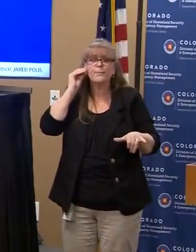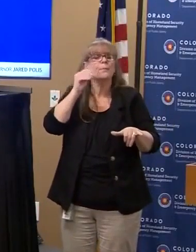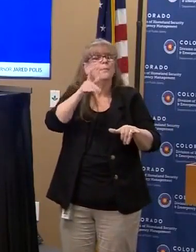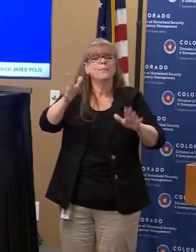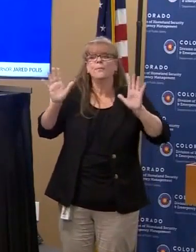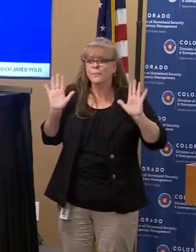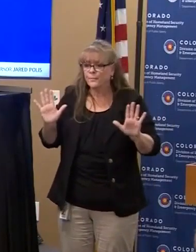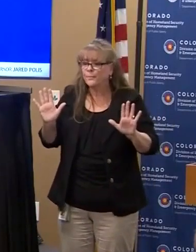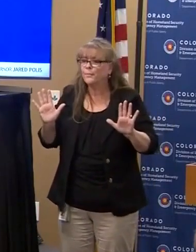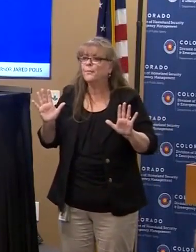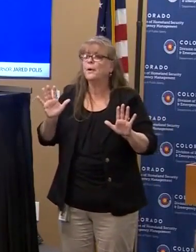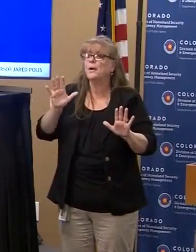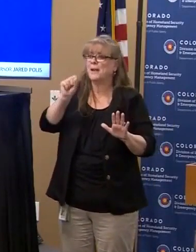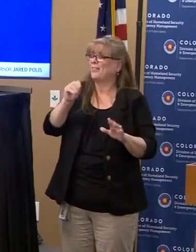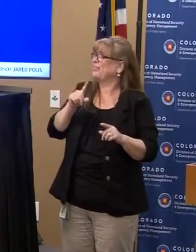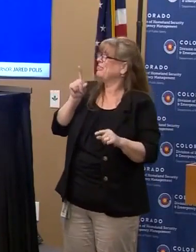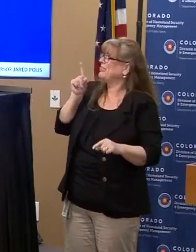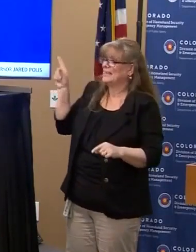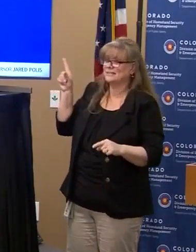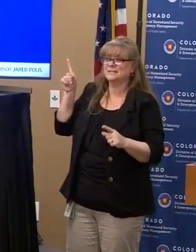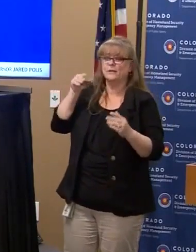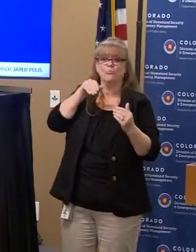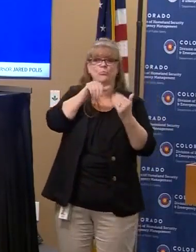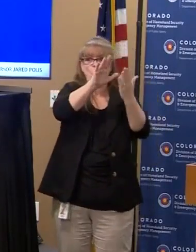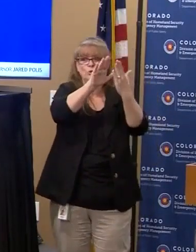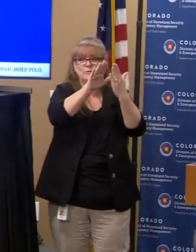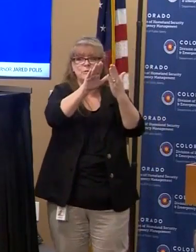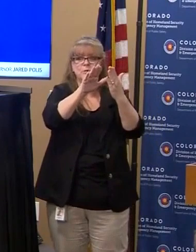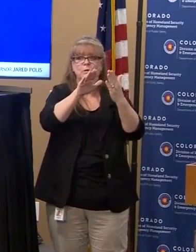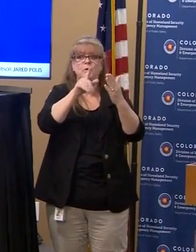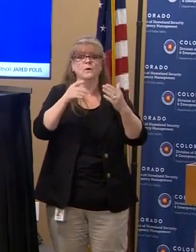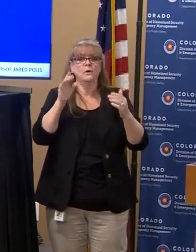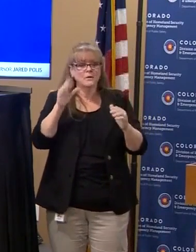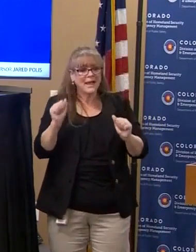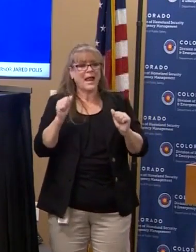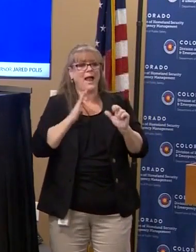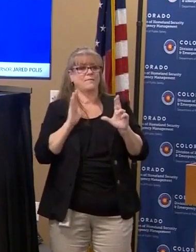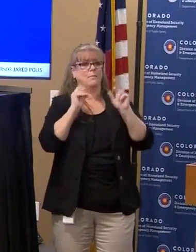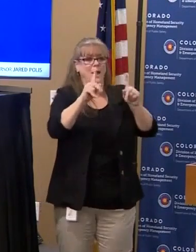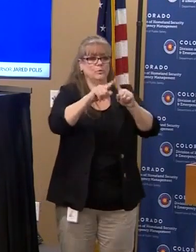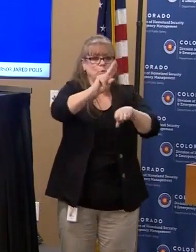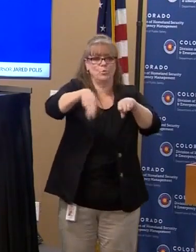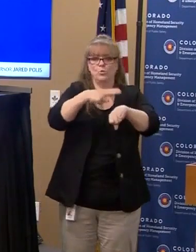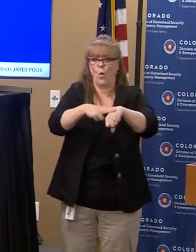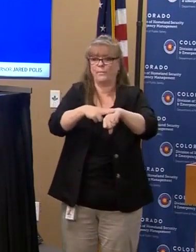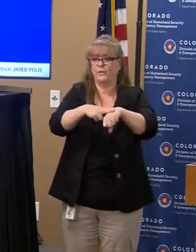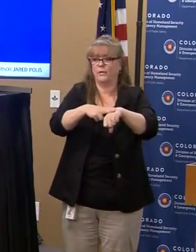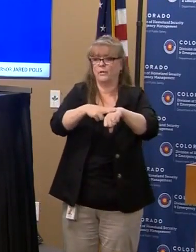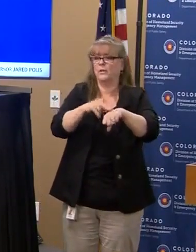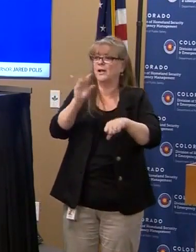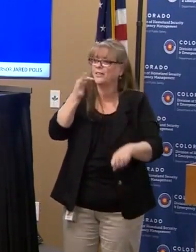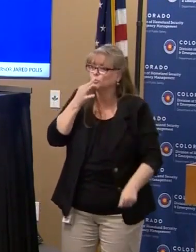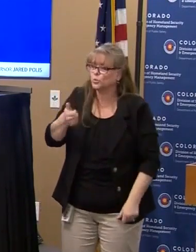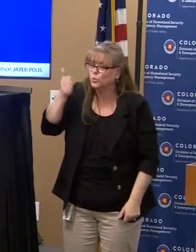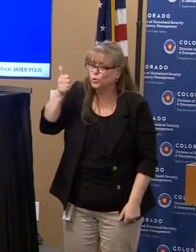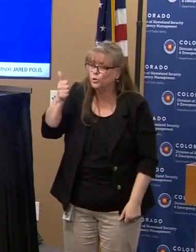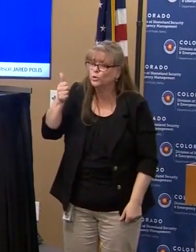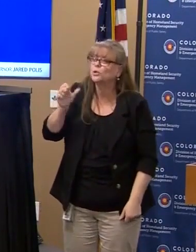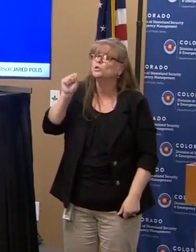the quickest possible return to work, to productivity, and to social and